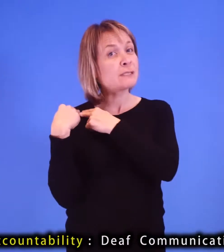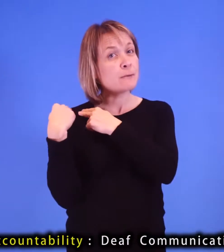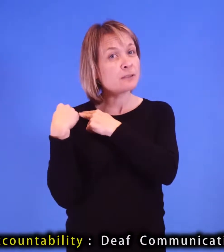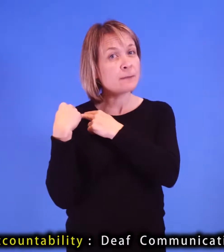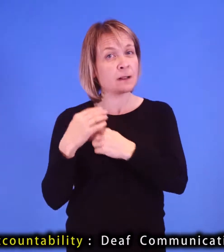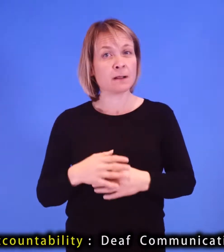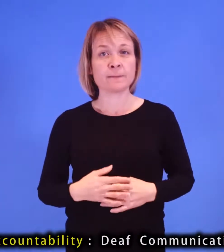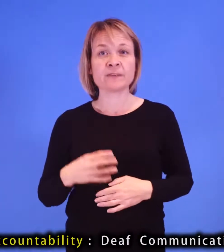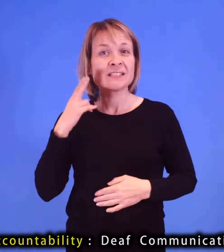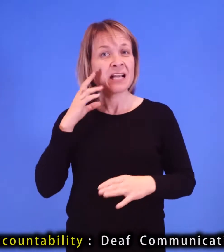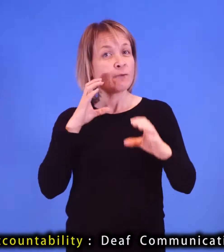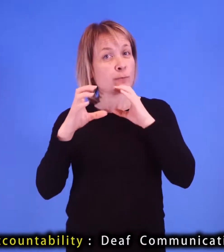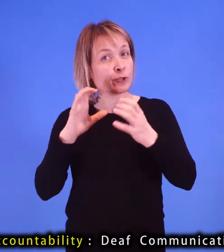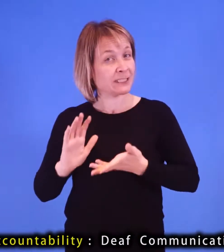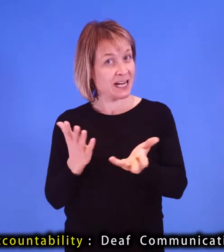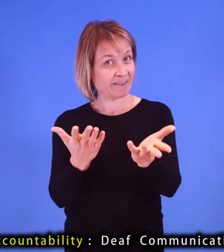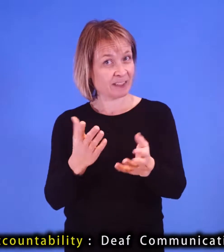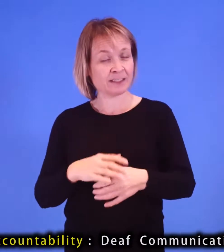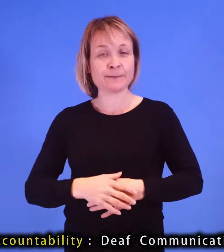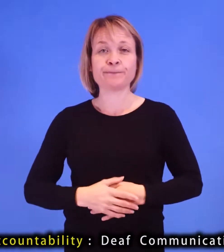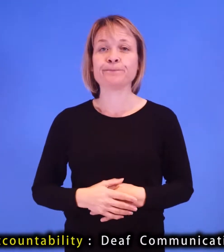Accountability. Deaf Communication Service.